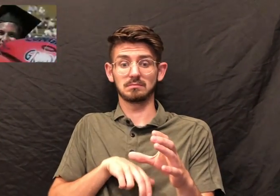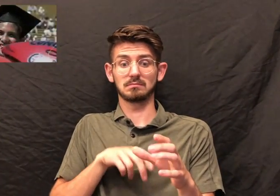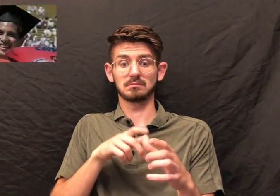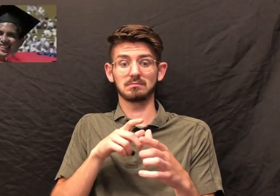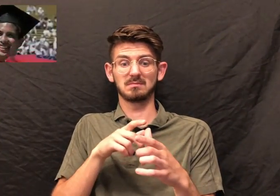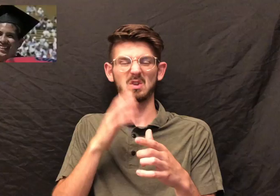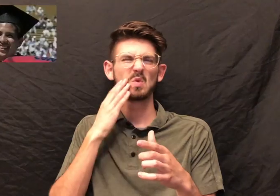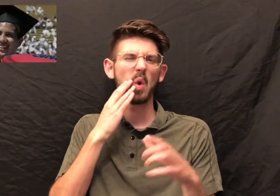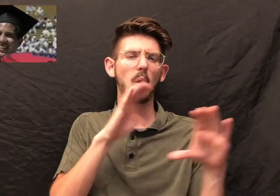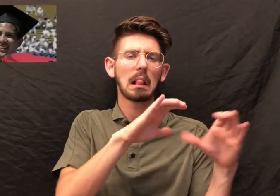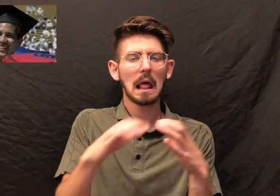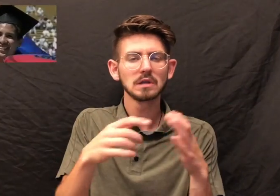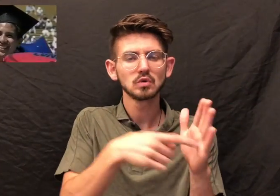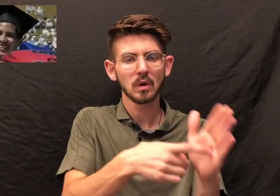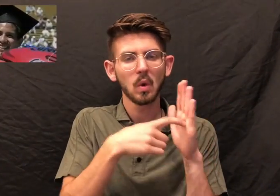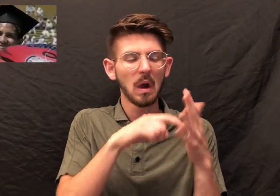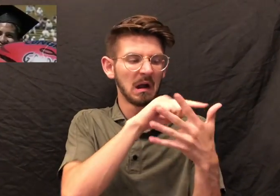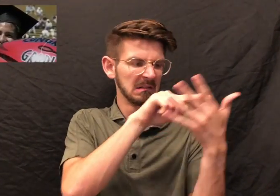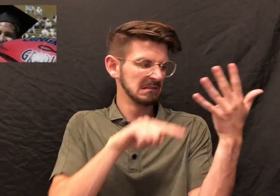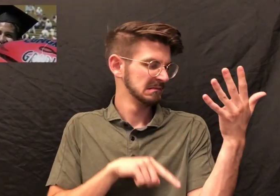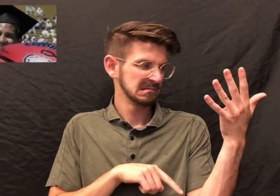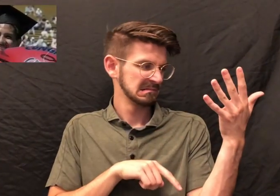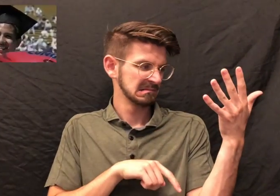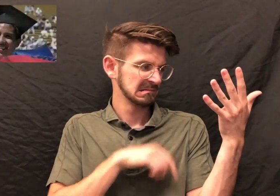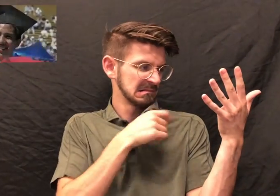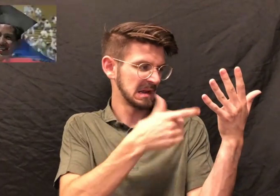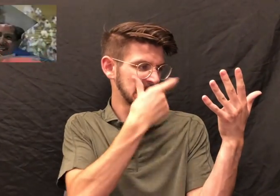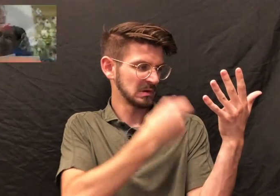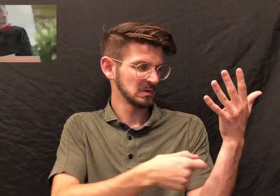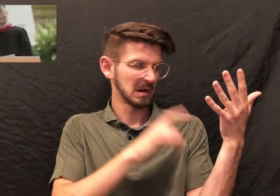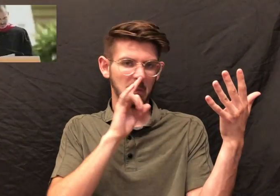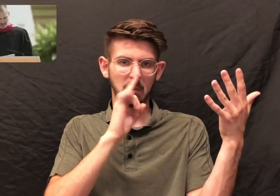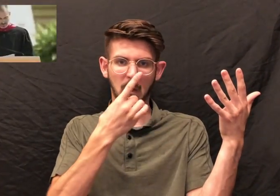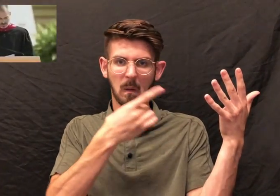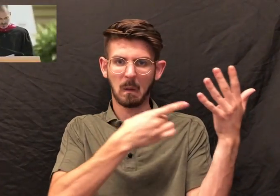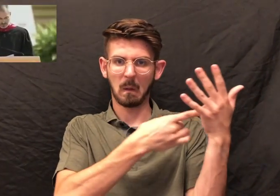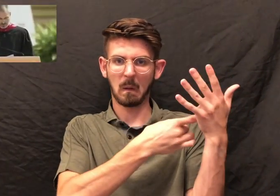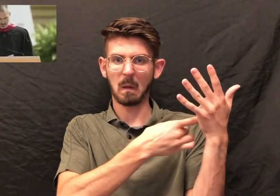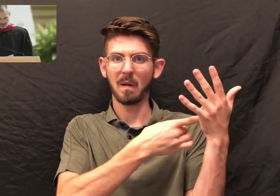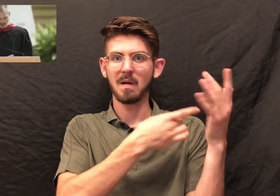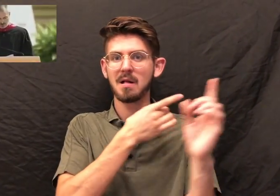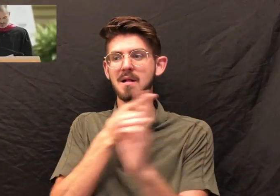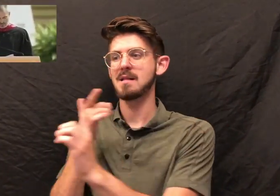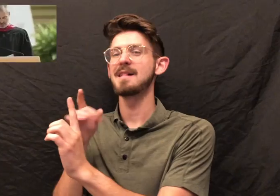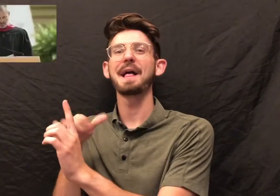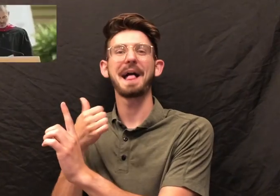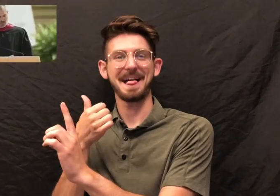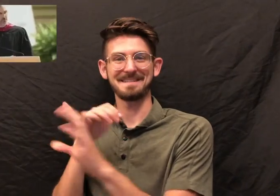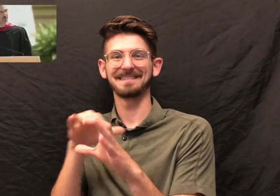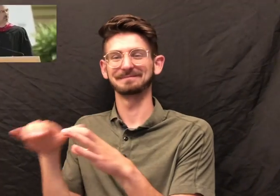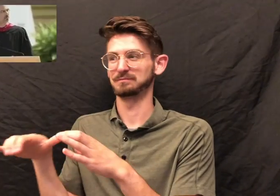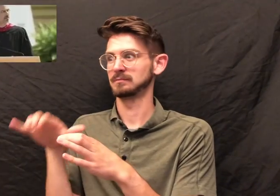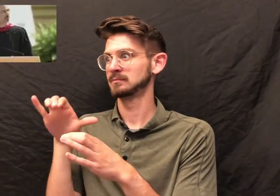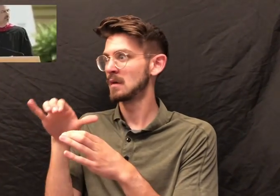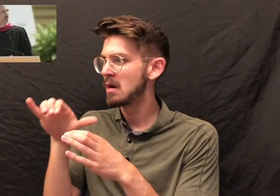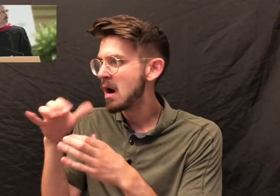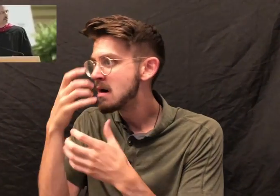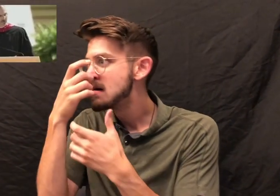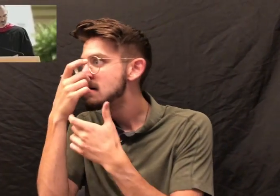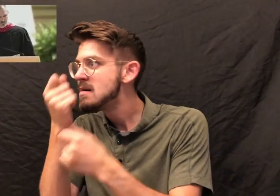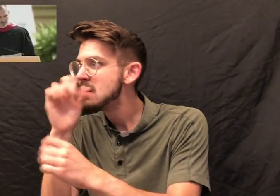didn't interest me and begin dropping in on the ones that looked far more interesting. It wasn't all